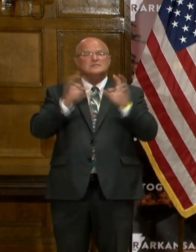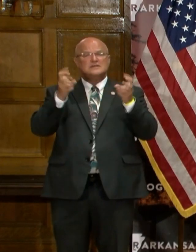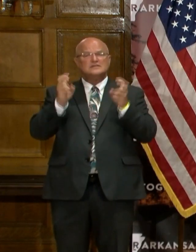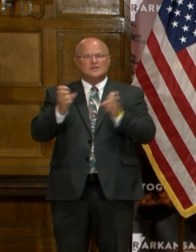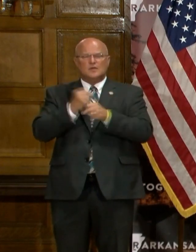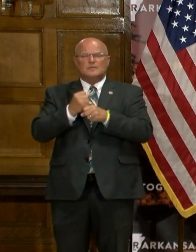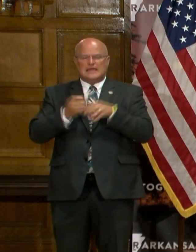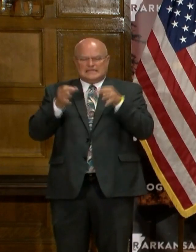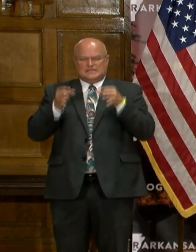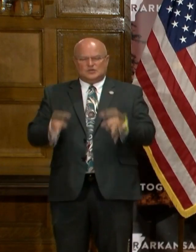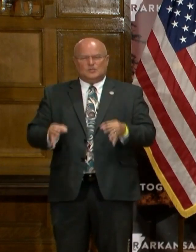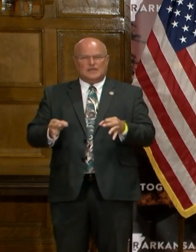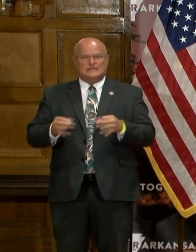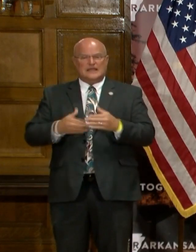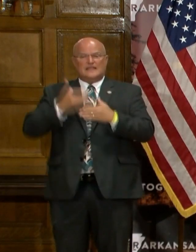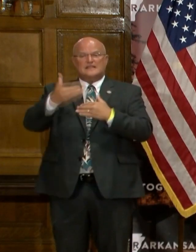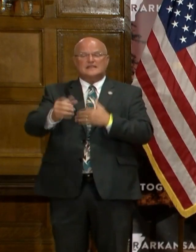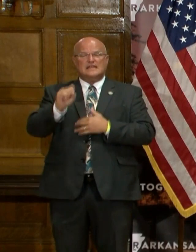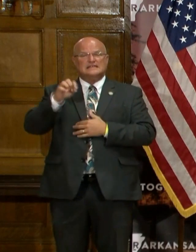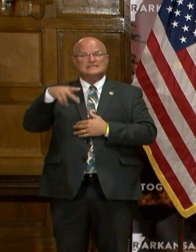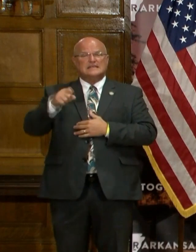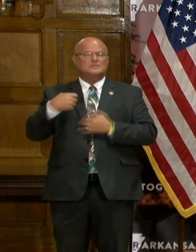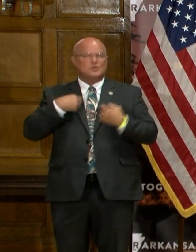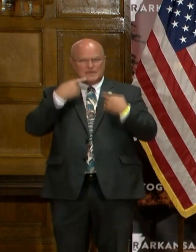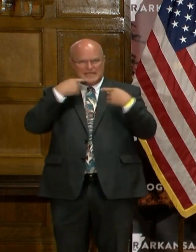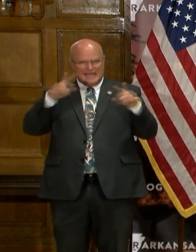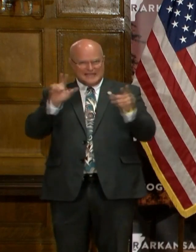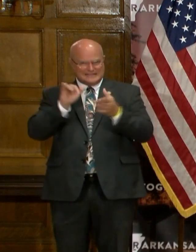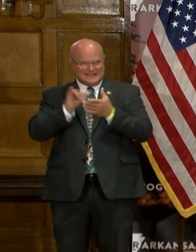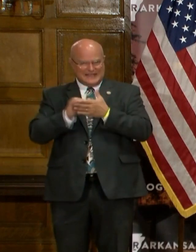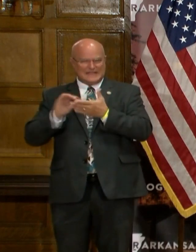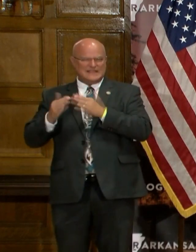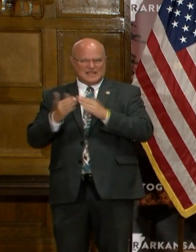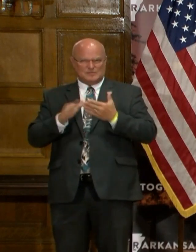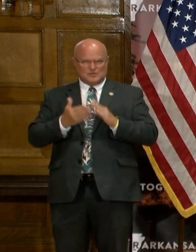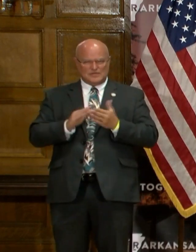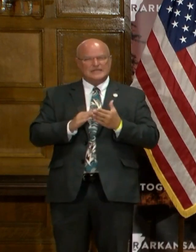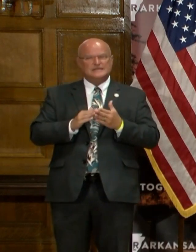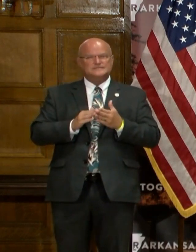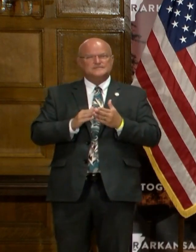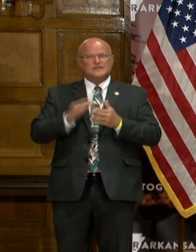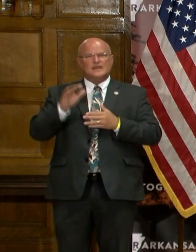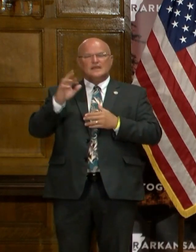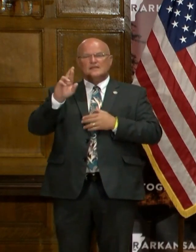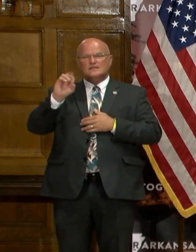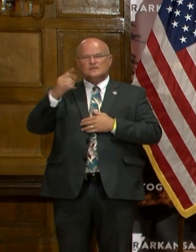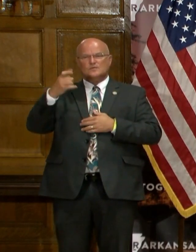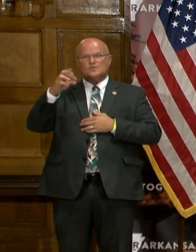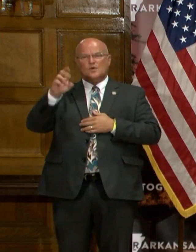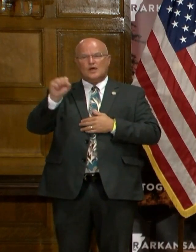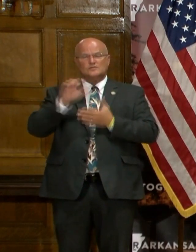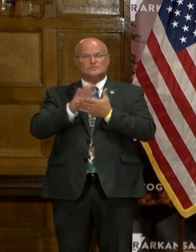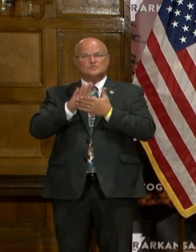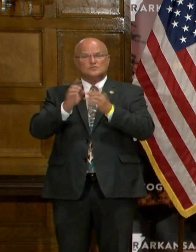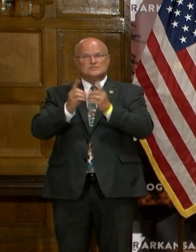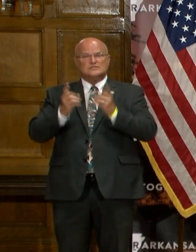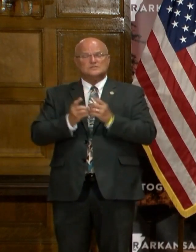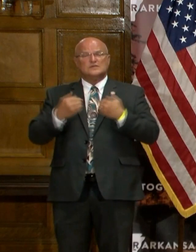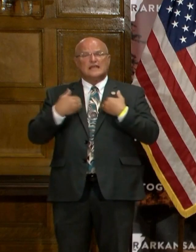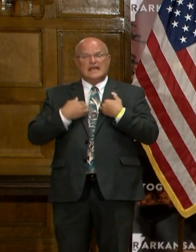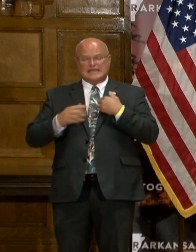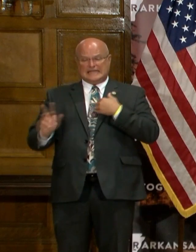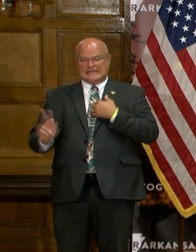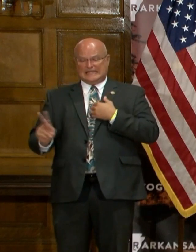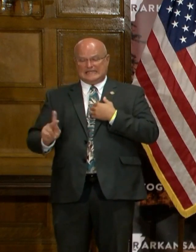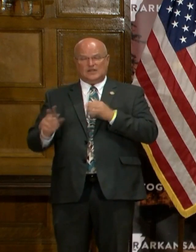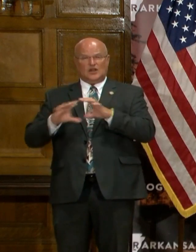make determinations as to their next steps, and we'll be announcing those to their community. The Rogers School District had a